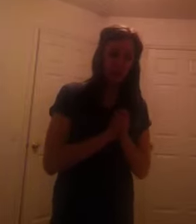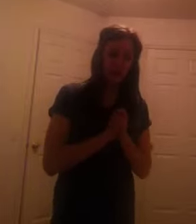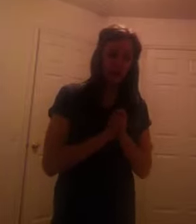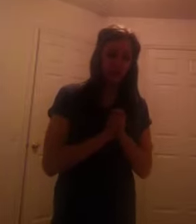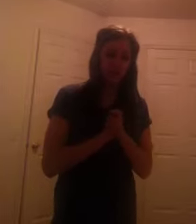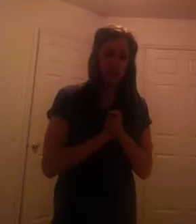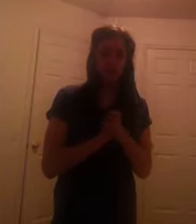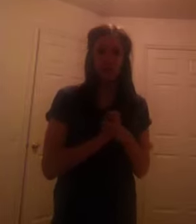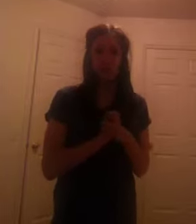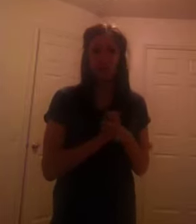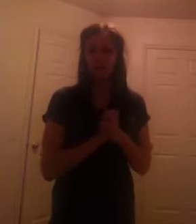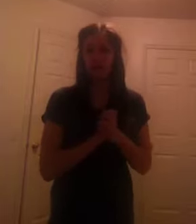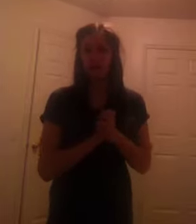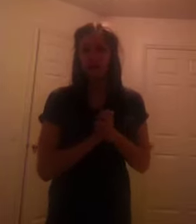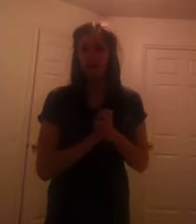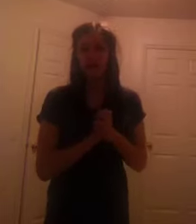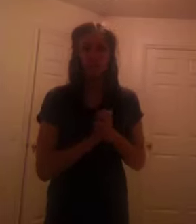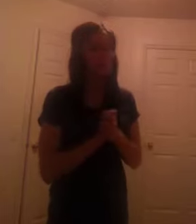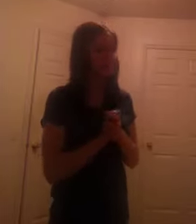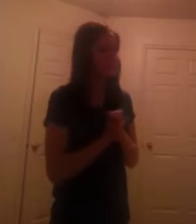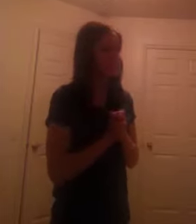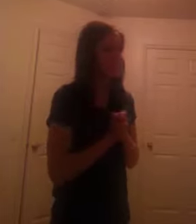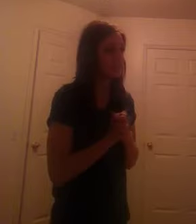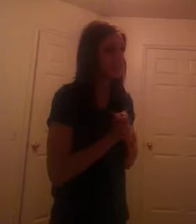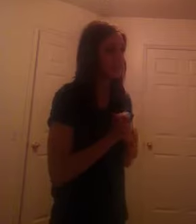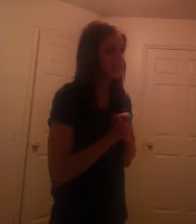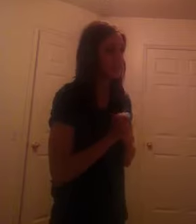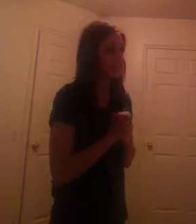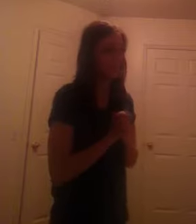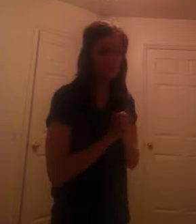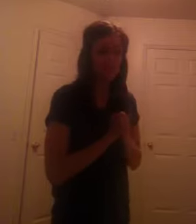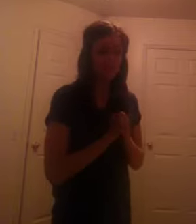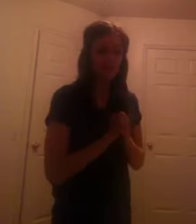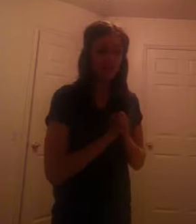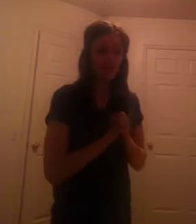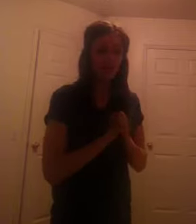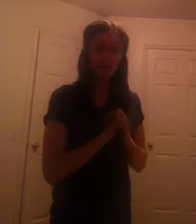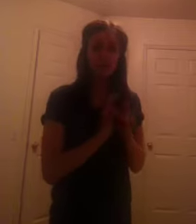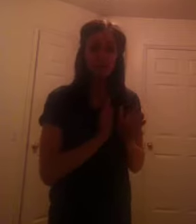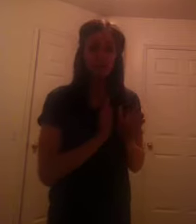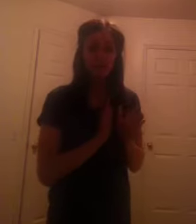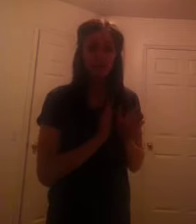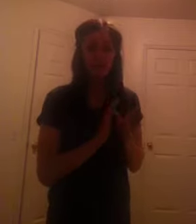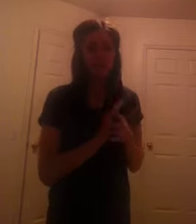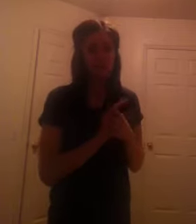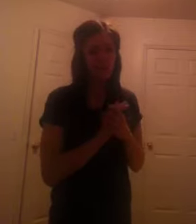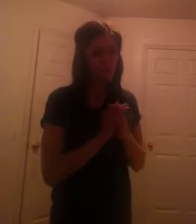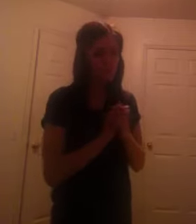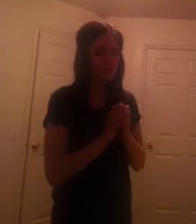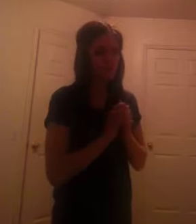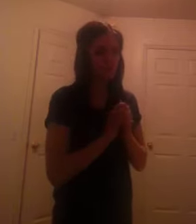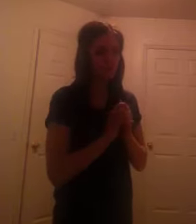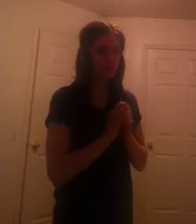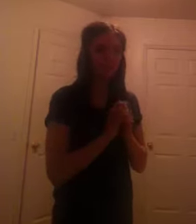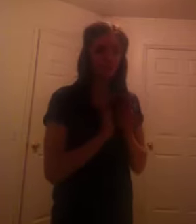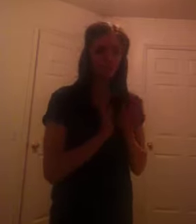wheelchair into our little car, we did fit Steve and Lortab, a wonderful,